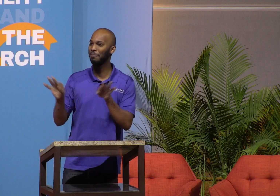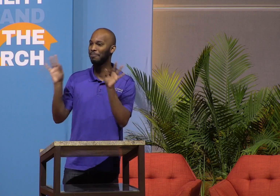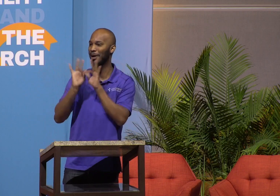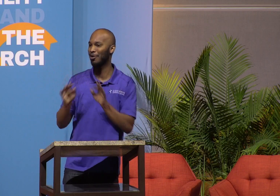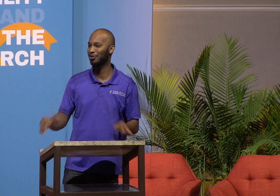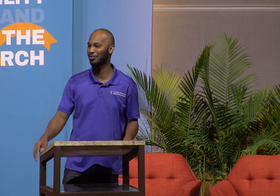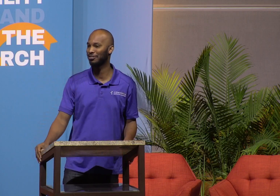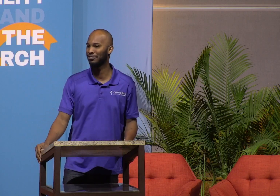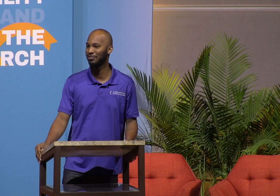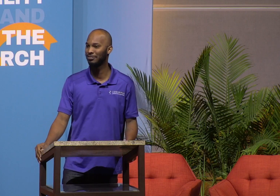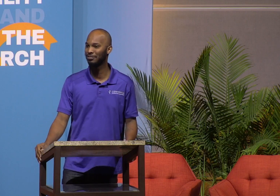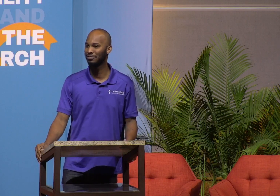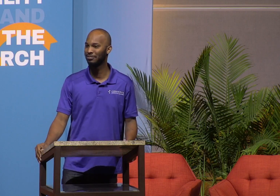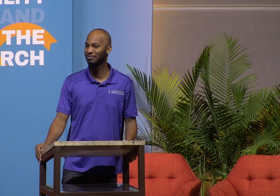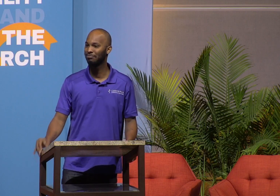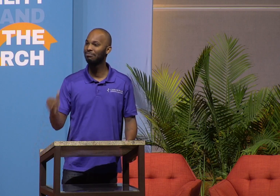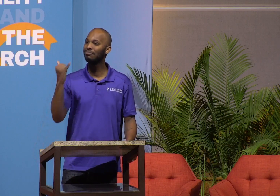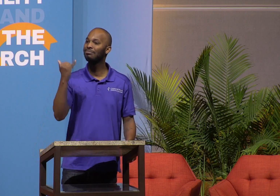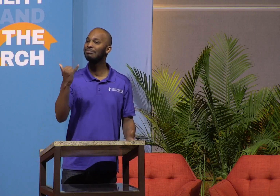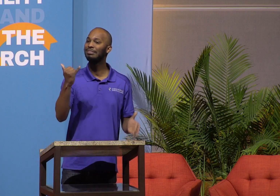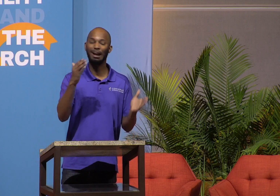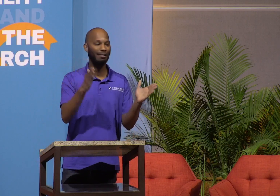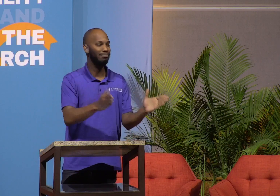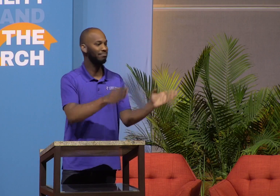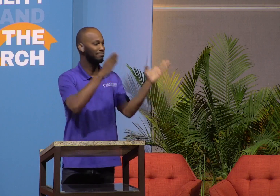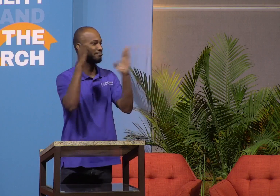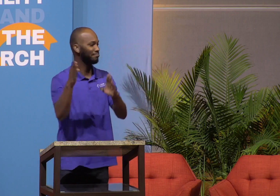And first impressions when attending a church are crucial.